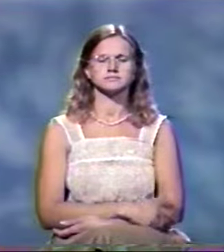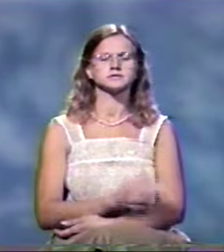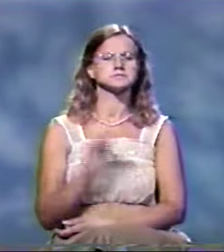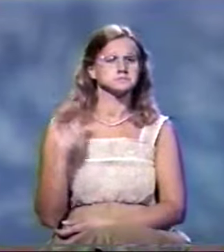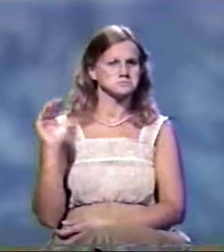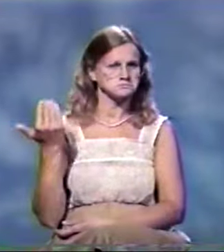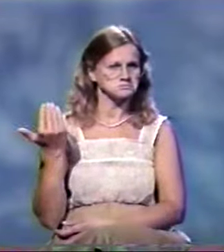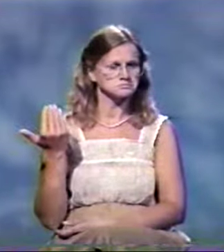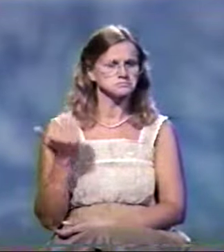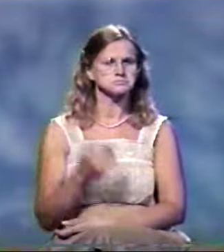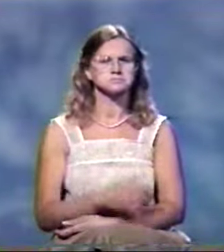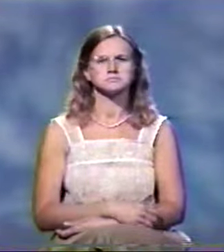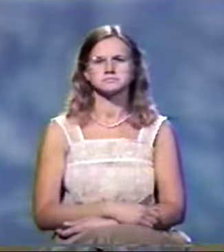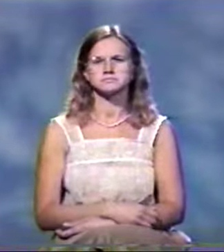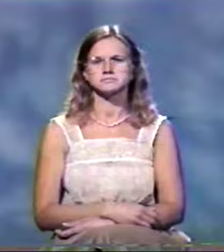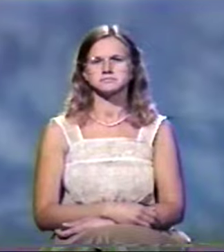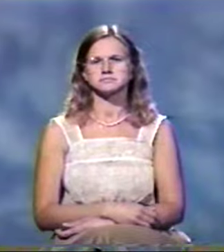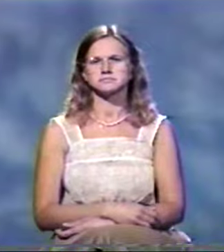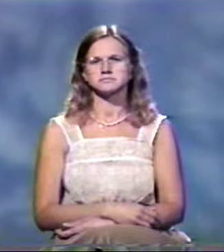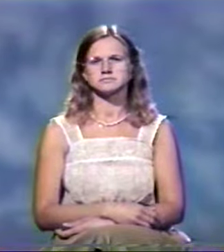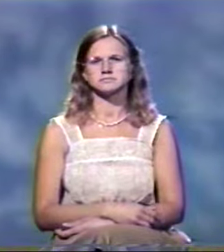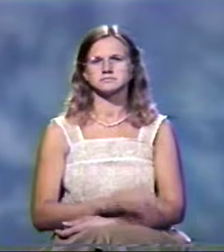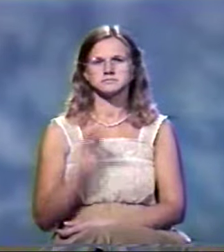Seems, seems.